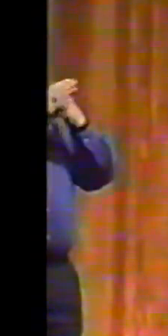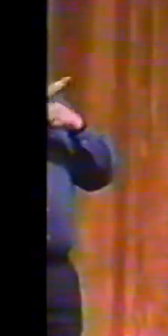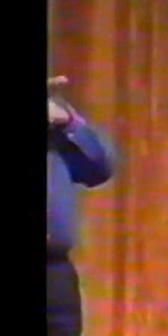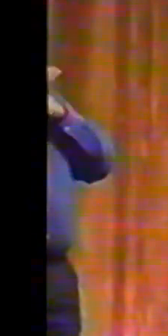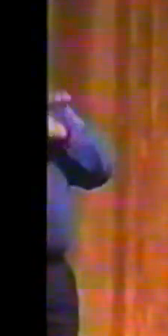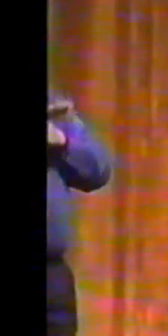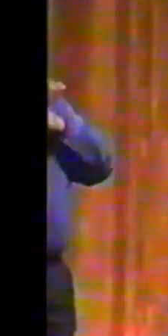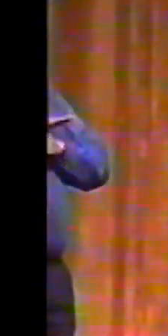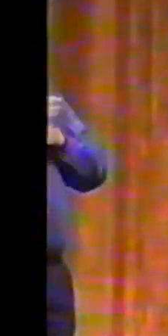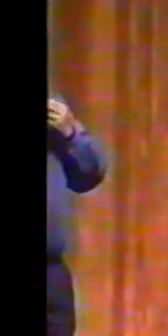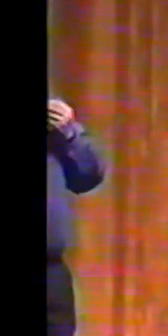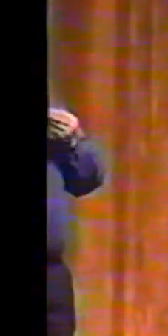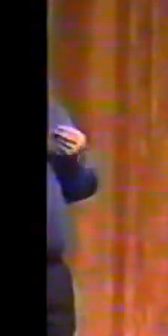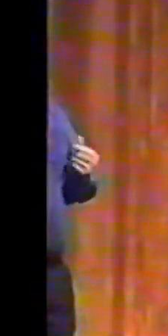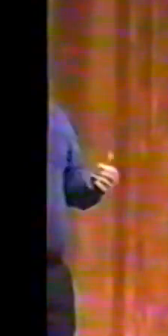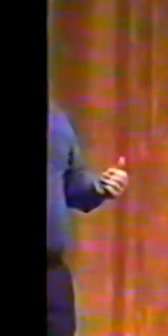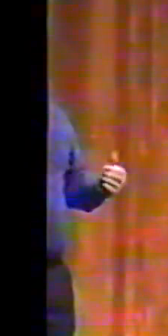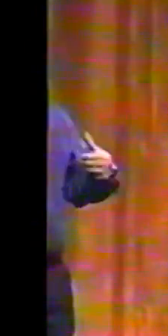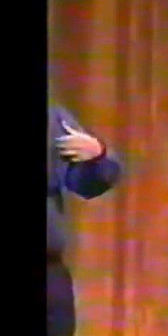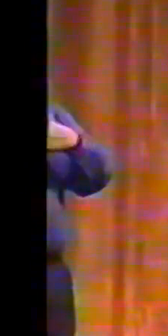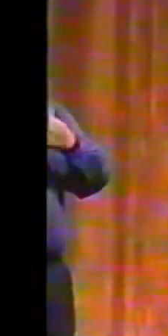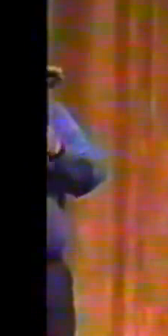the agency that have seen lots of these problems.